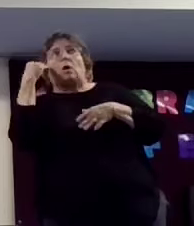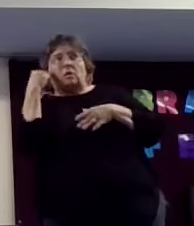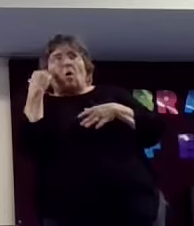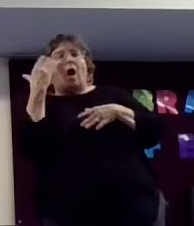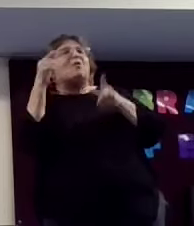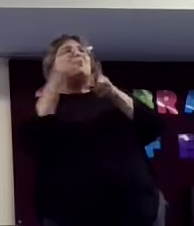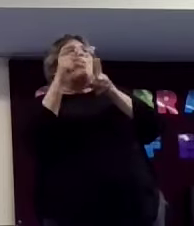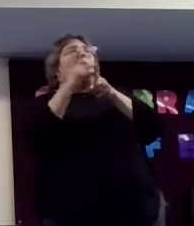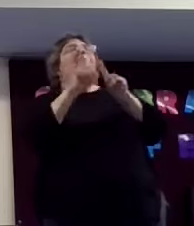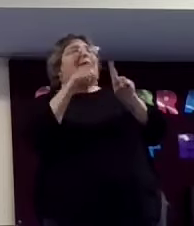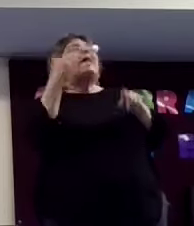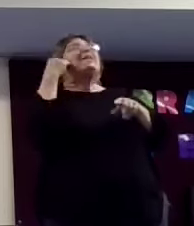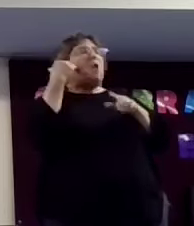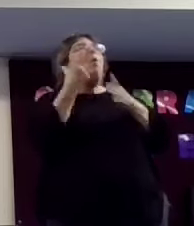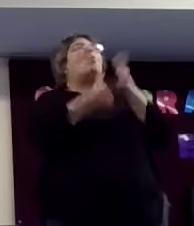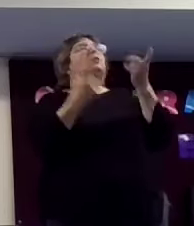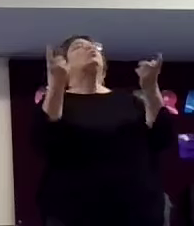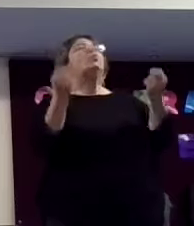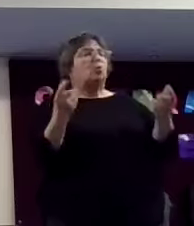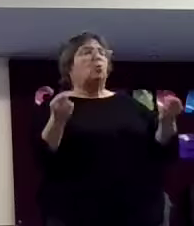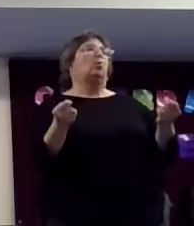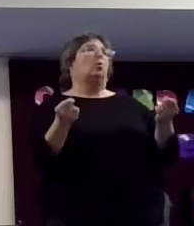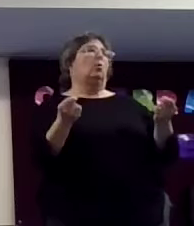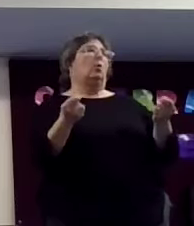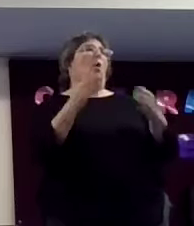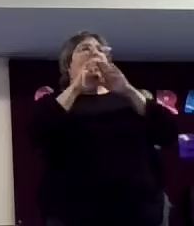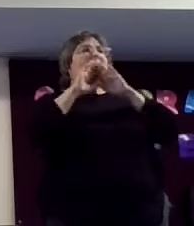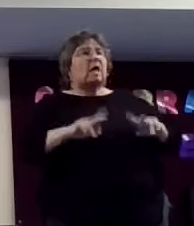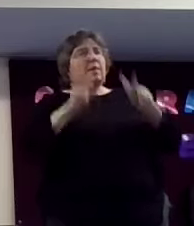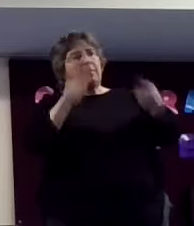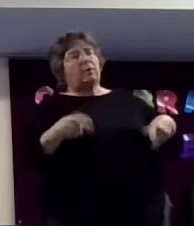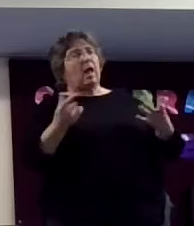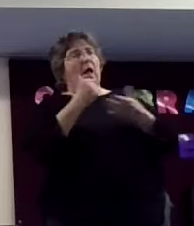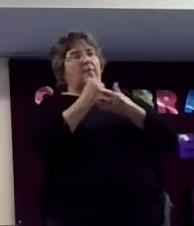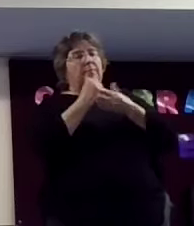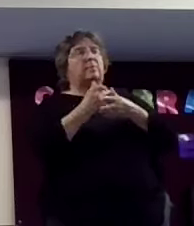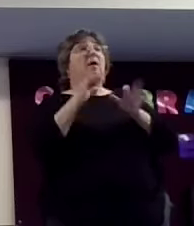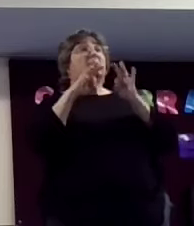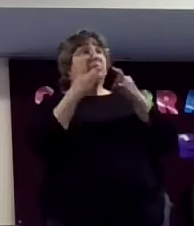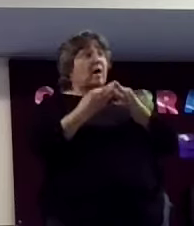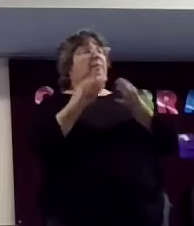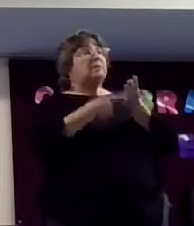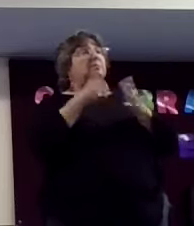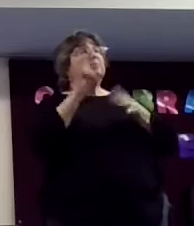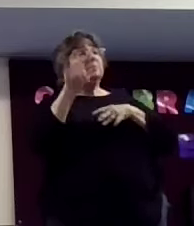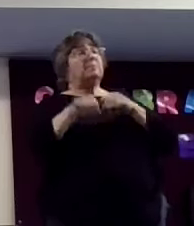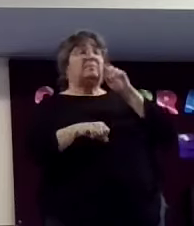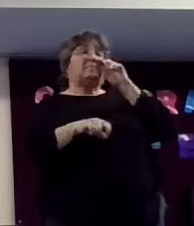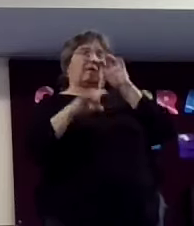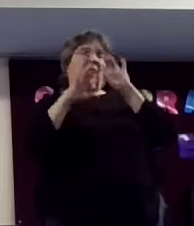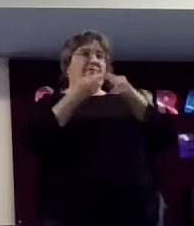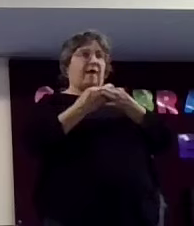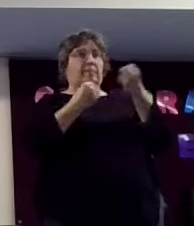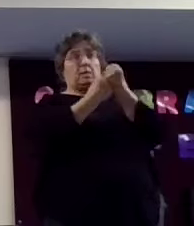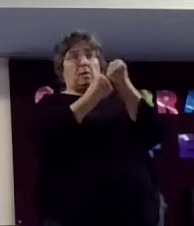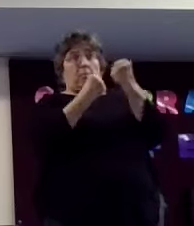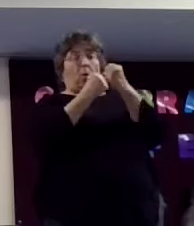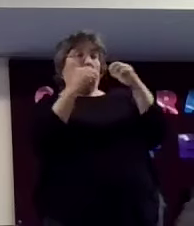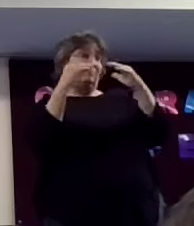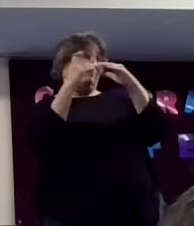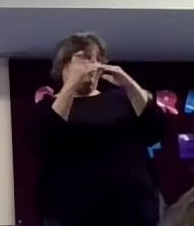they don't know the words to use, but they actually know what settles the person down and helps them. So sometimes the family does that. But a family affairs